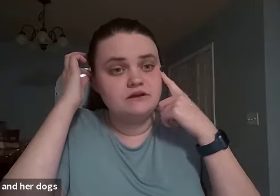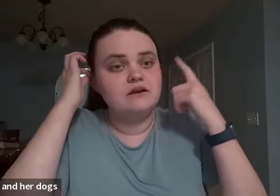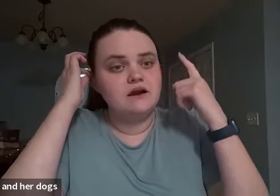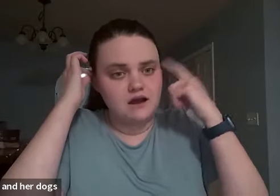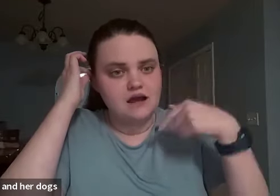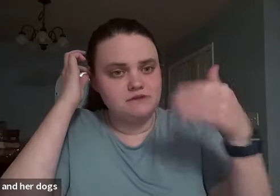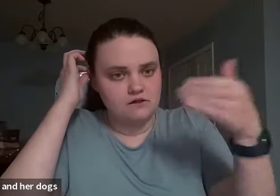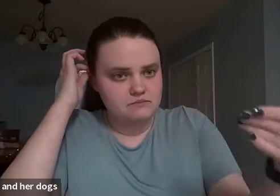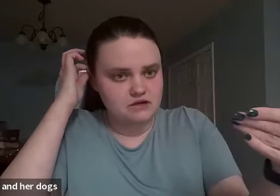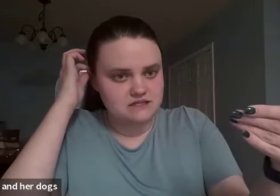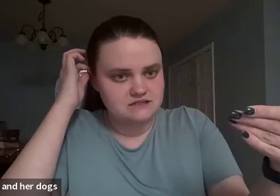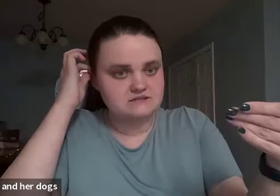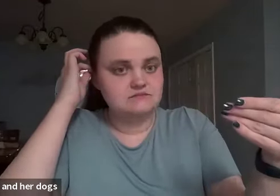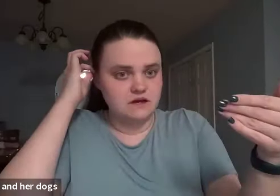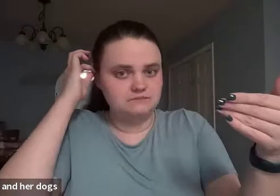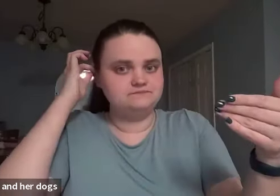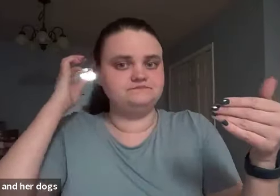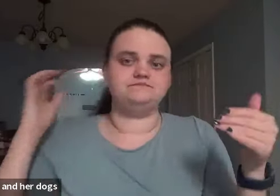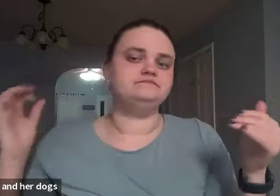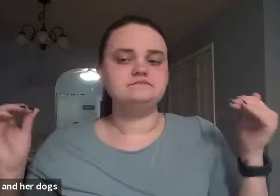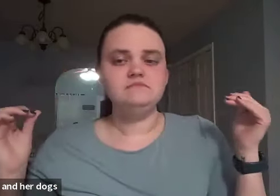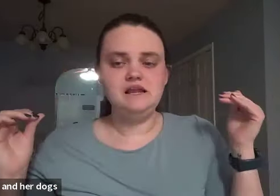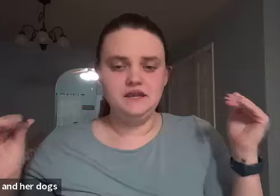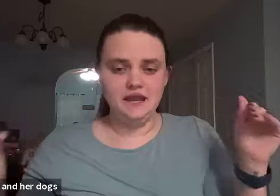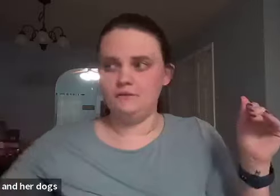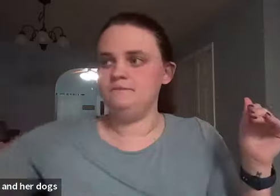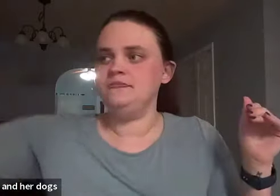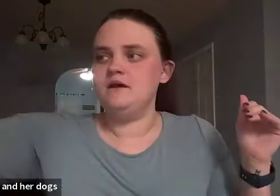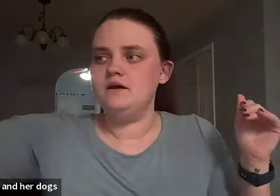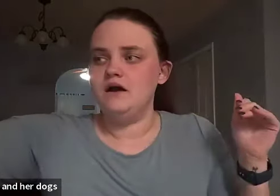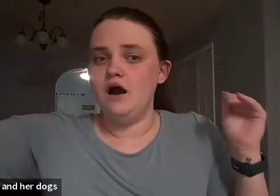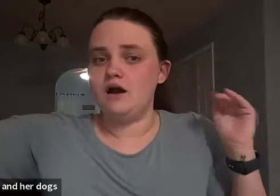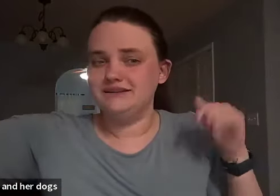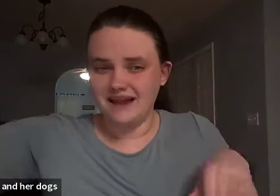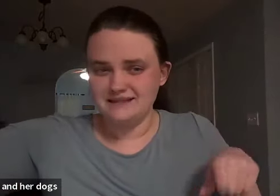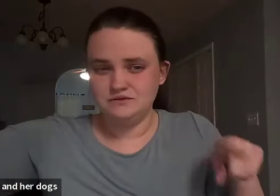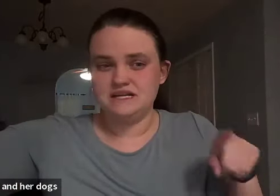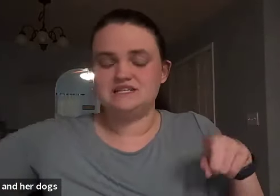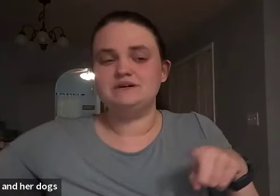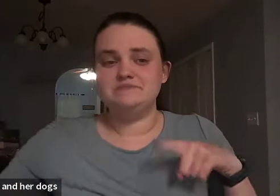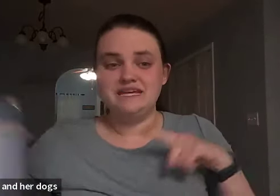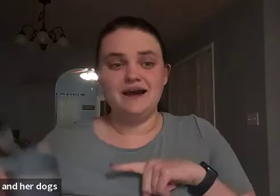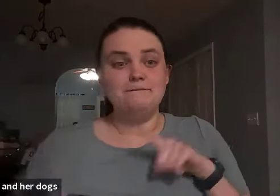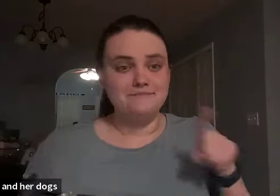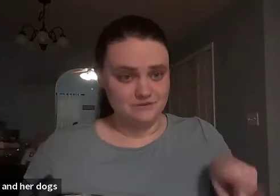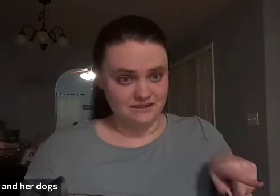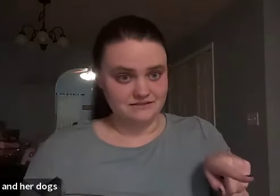100,023. I followed that process. Okay. Now, our last one is going to be a